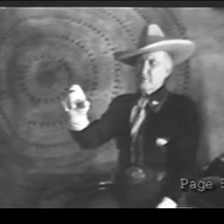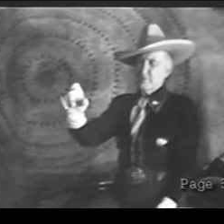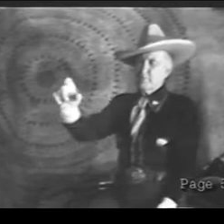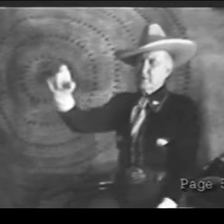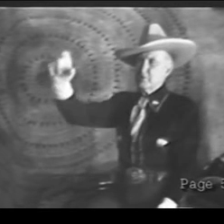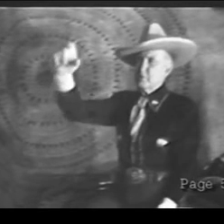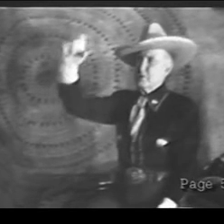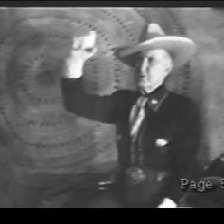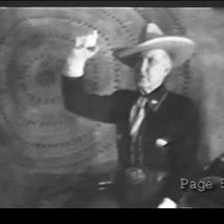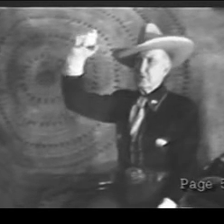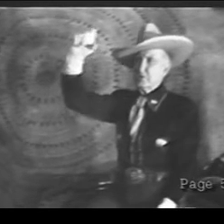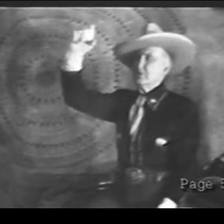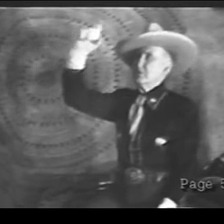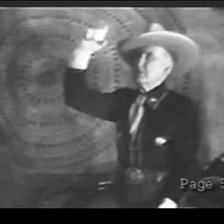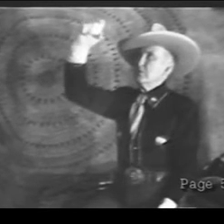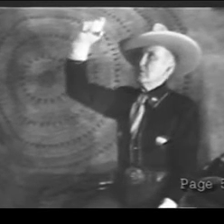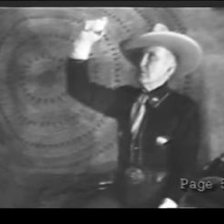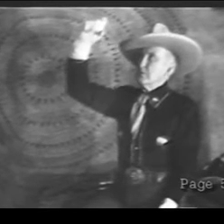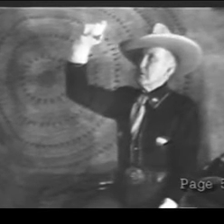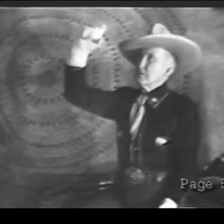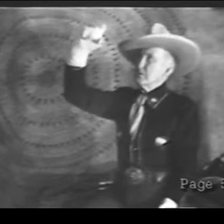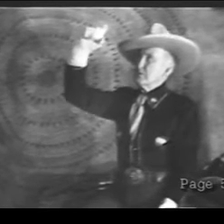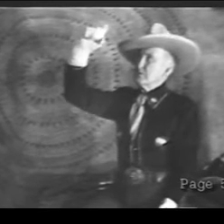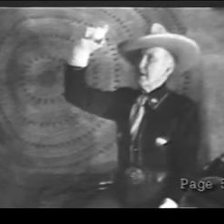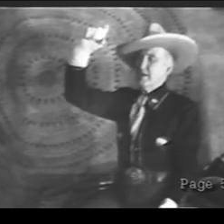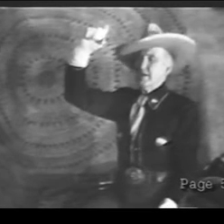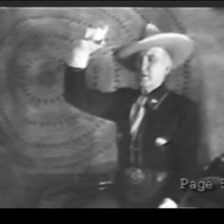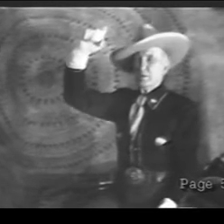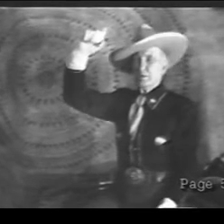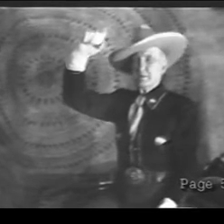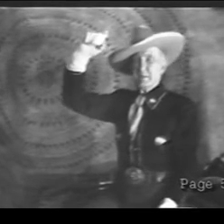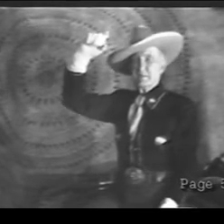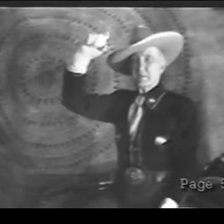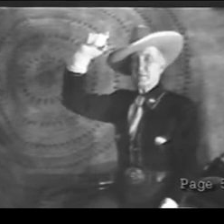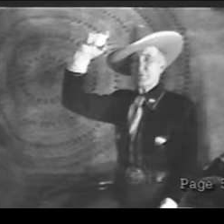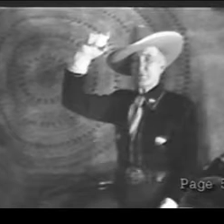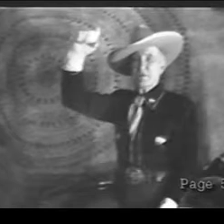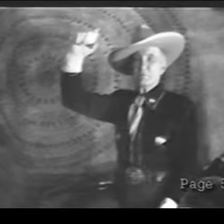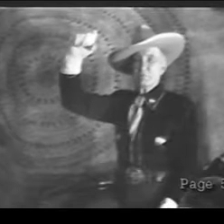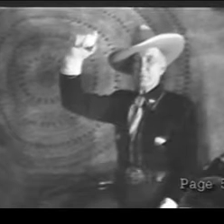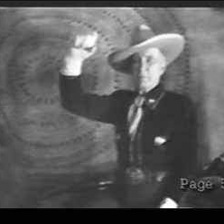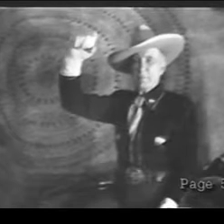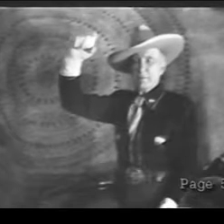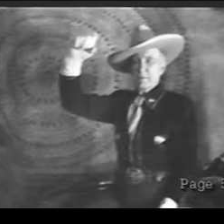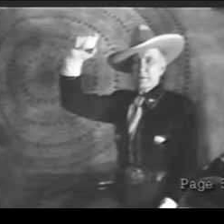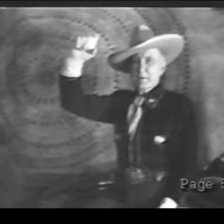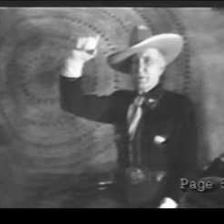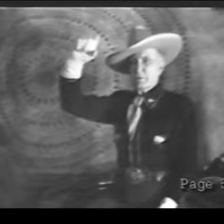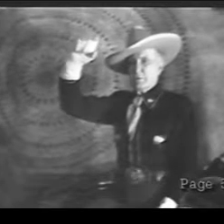and the thumb together, making a circle, hold it up toward the sky, and that's the sign for the sun. Now,